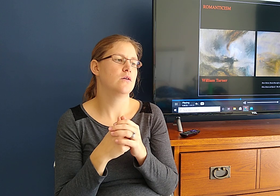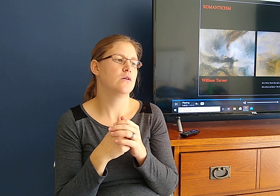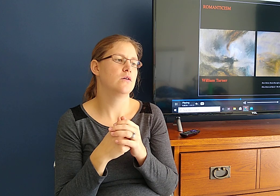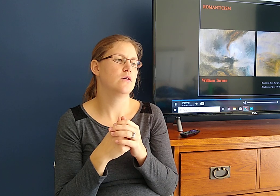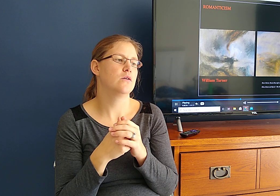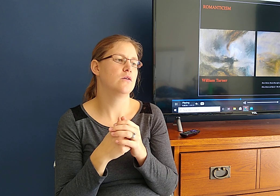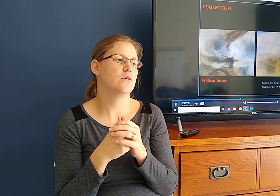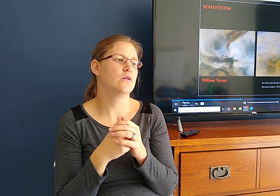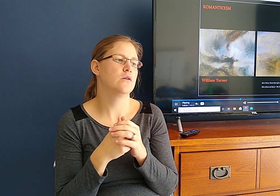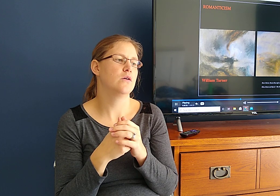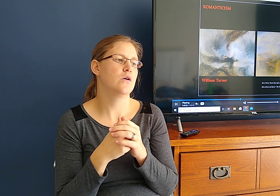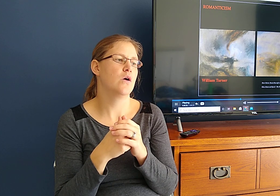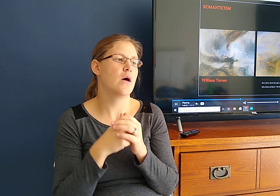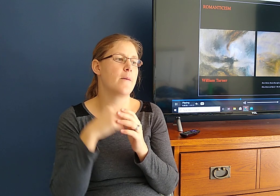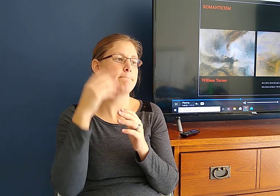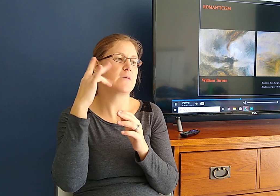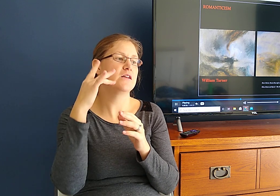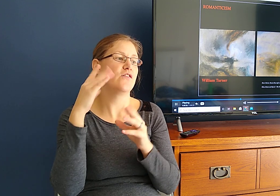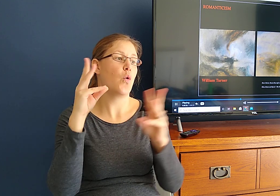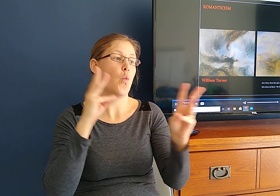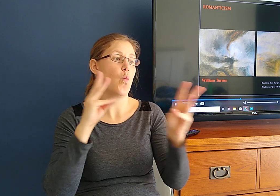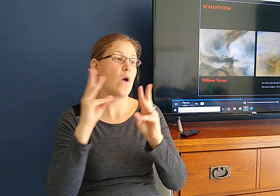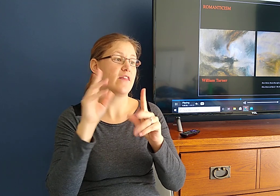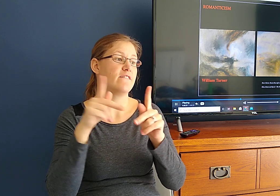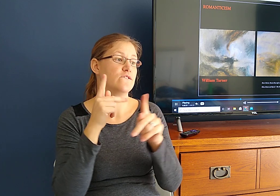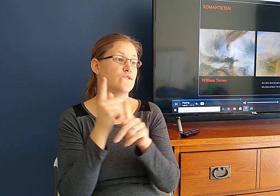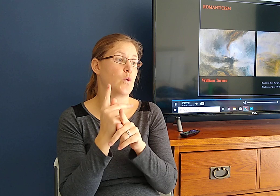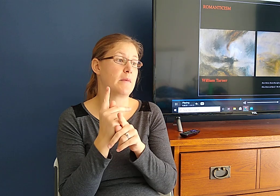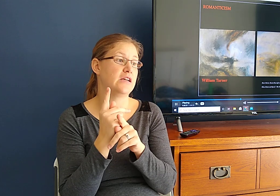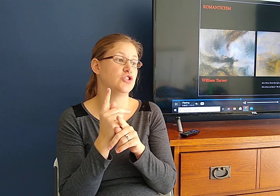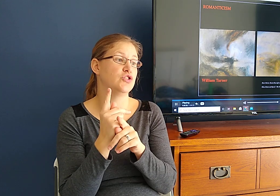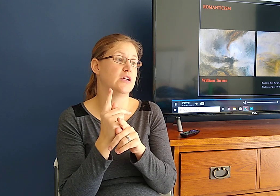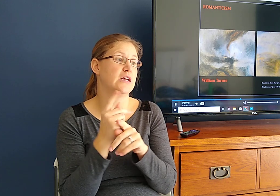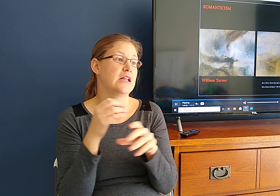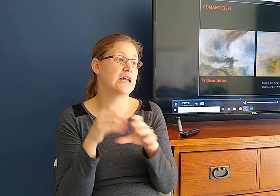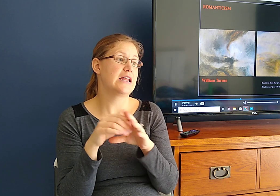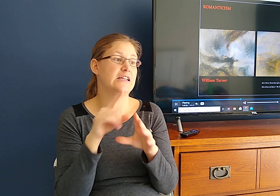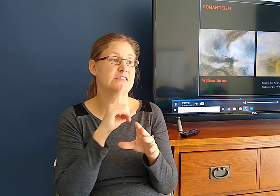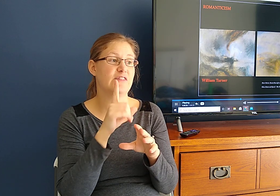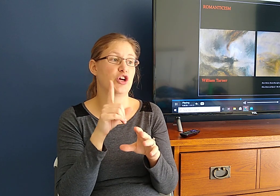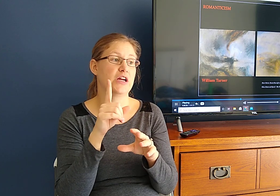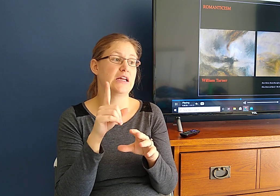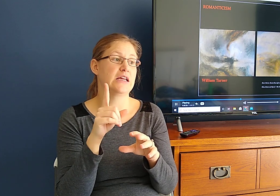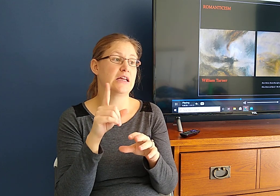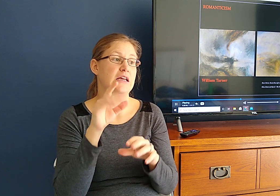weather formations, a depiction of weather in its extreme situations.